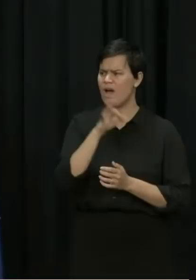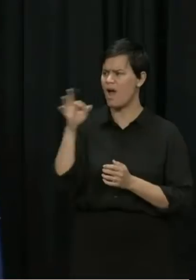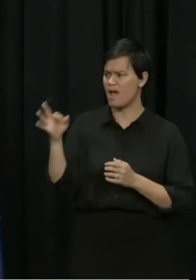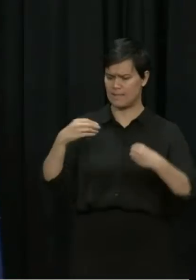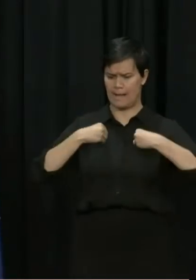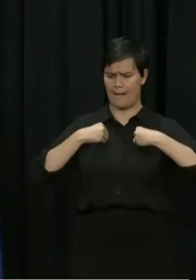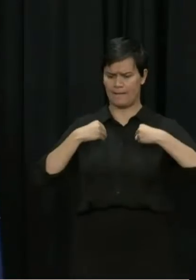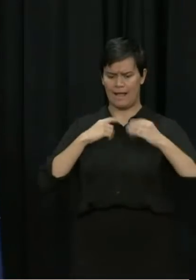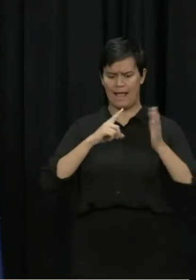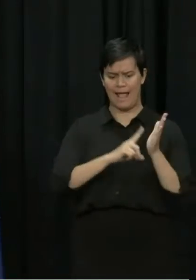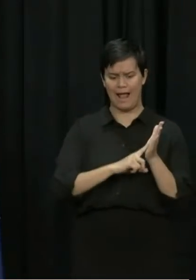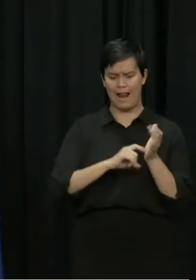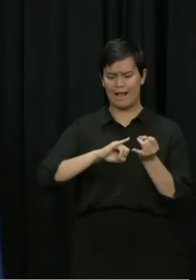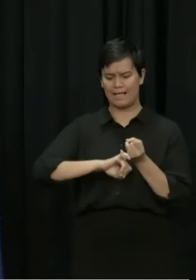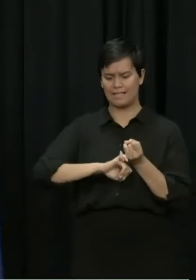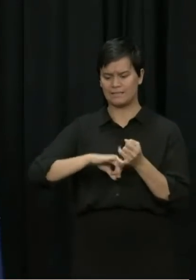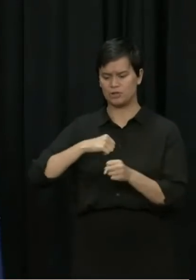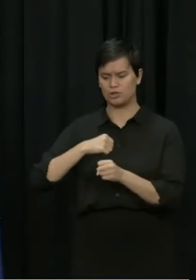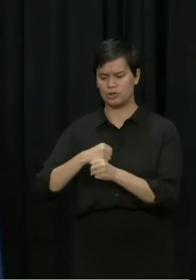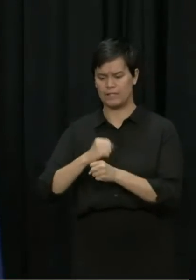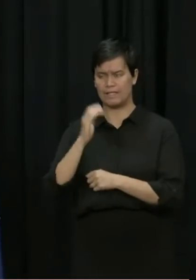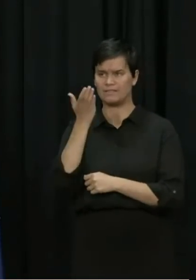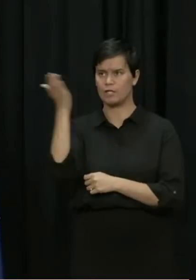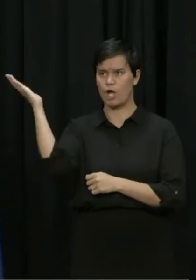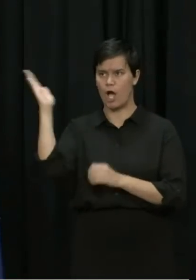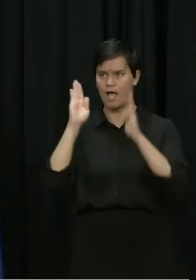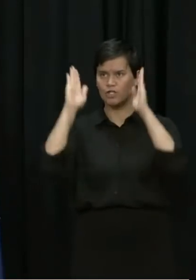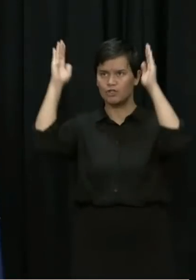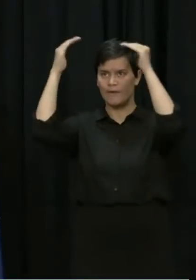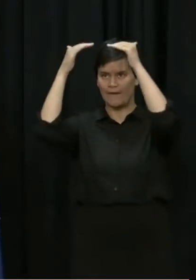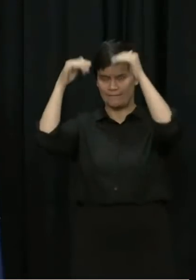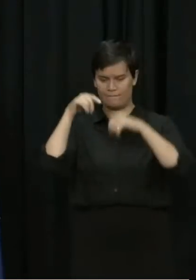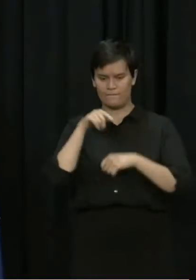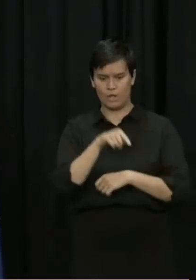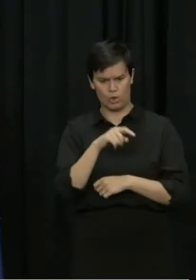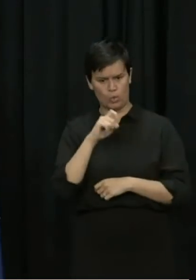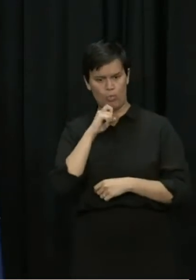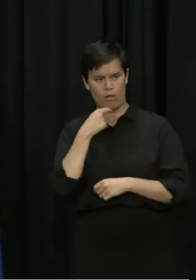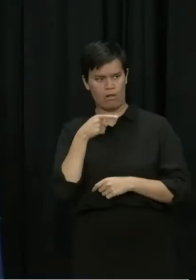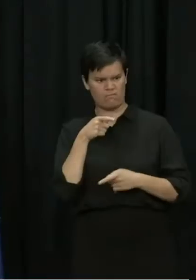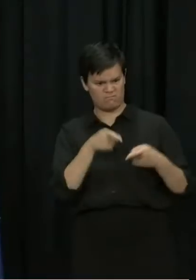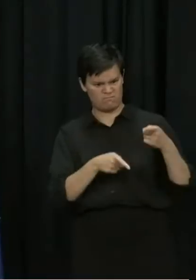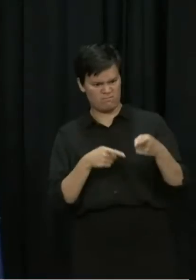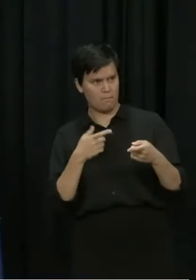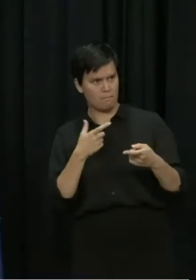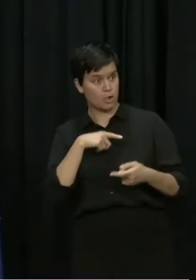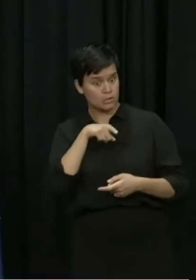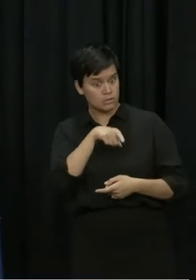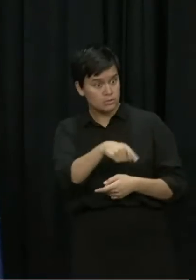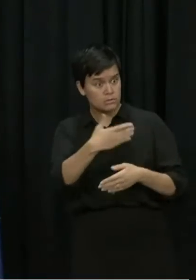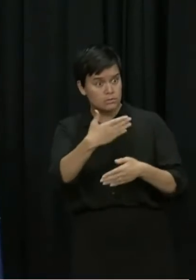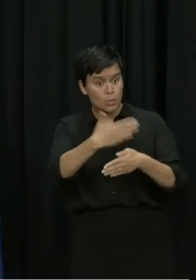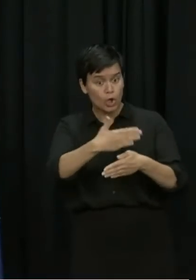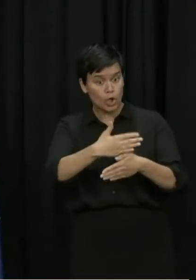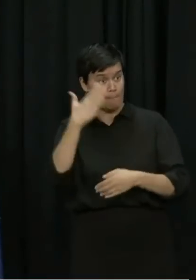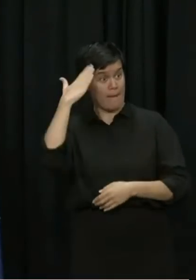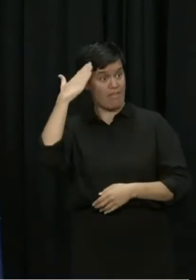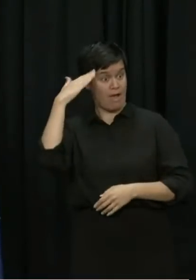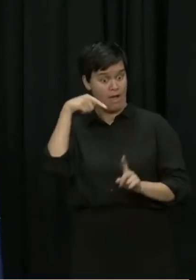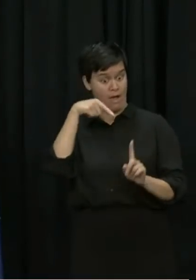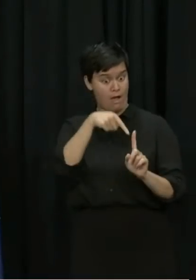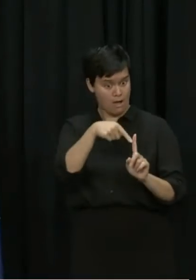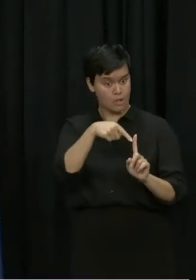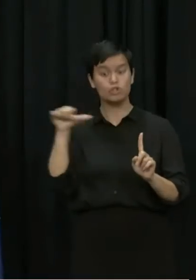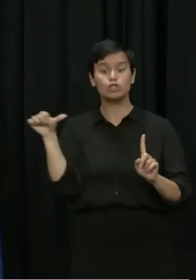mean, will you be expressing concern that they have not made sure a worker has a routine test while on annual leave? And will